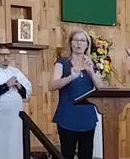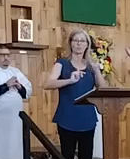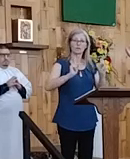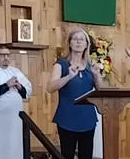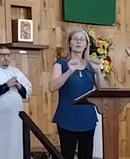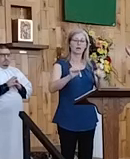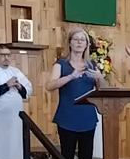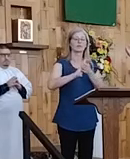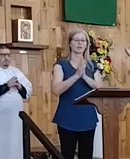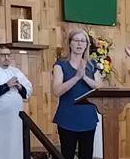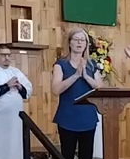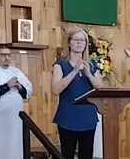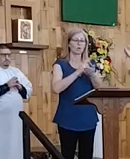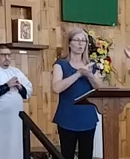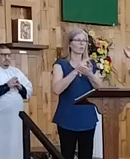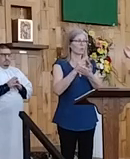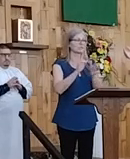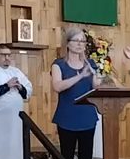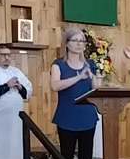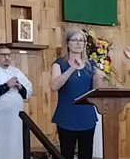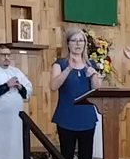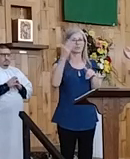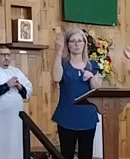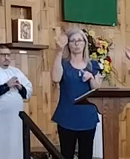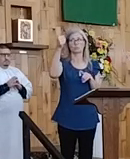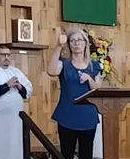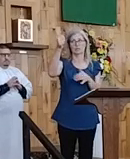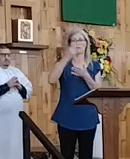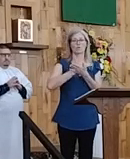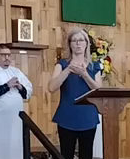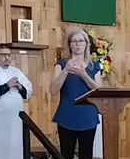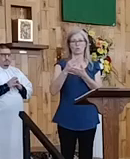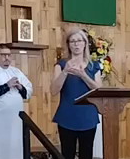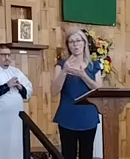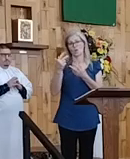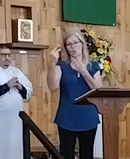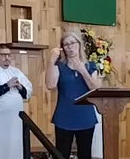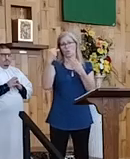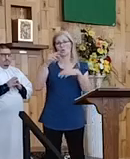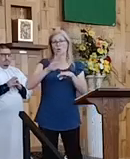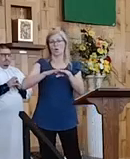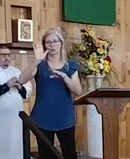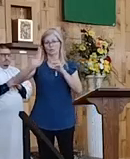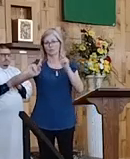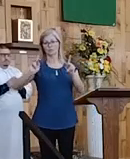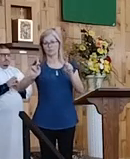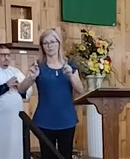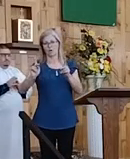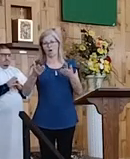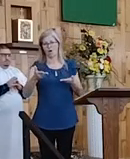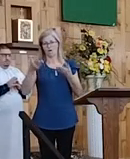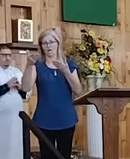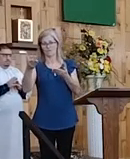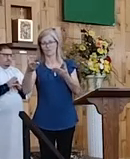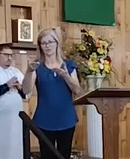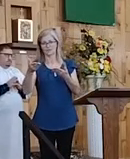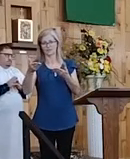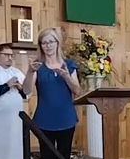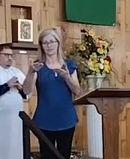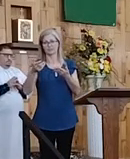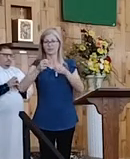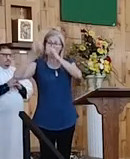holy, just as you yourself are holy. Look, we pray, upon your people's offerings and pour